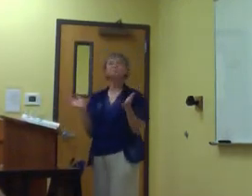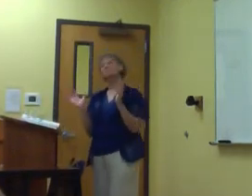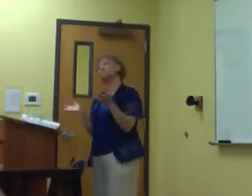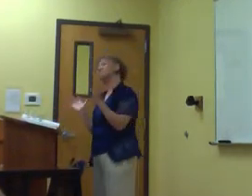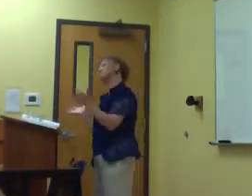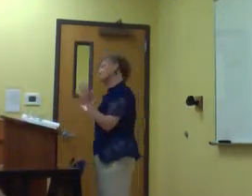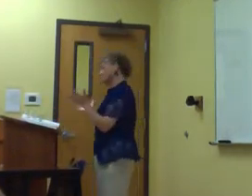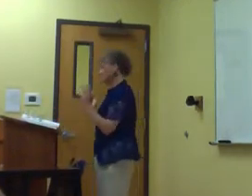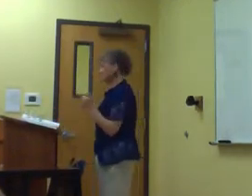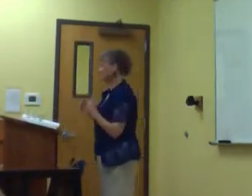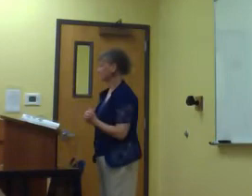Chatting.